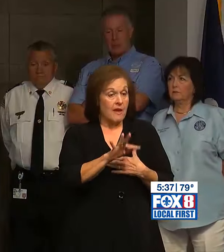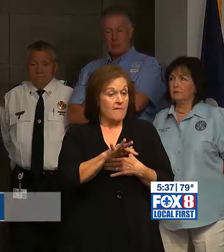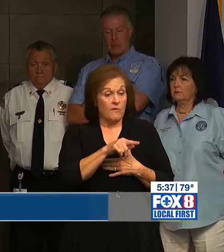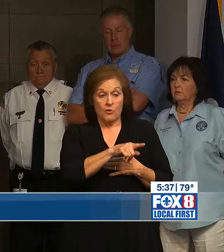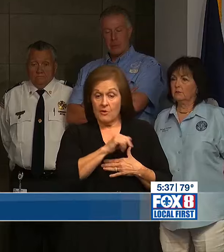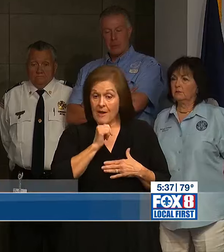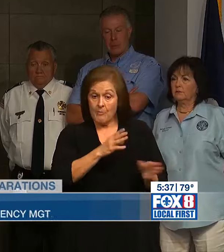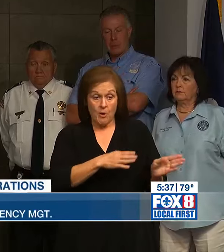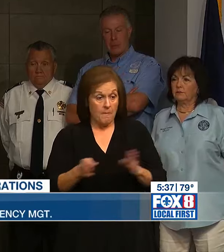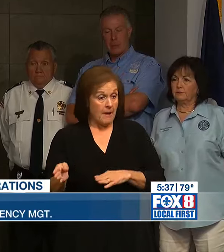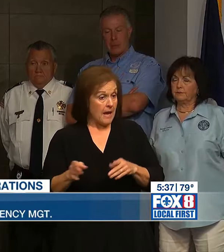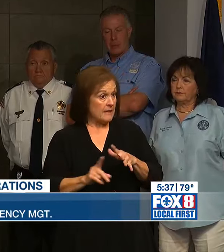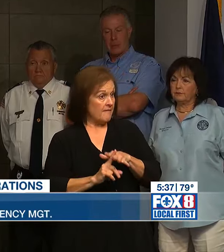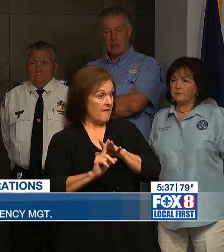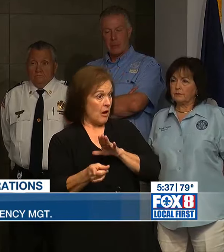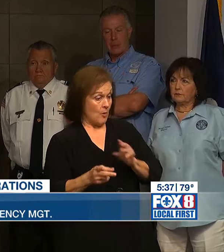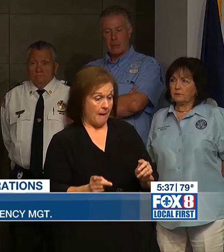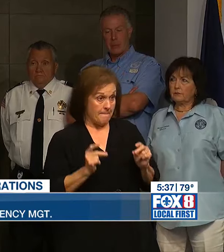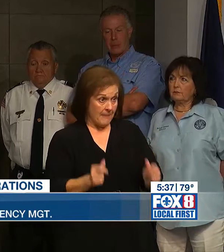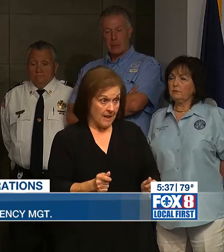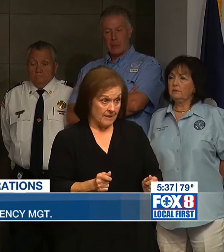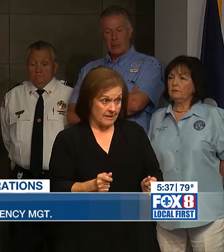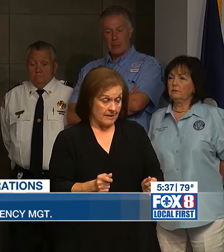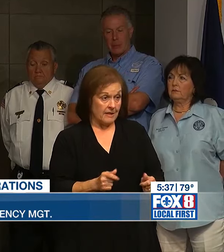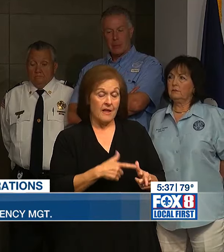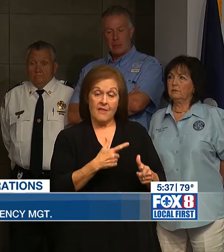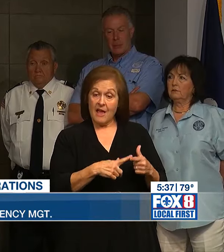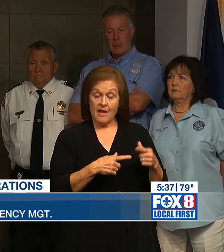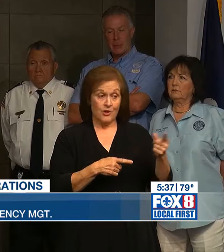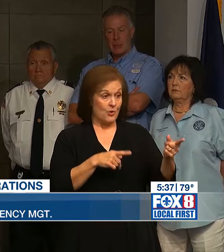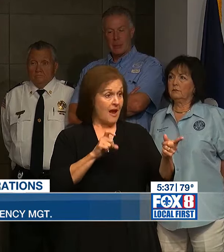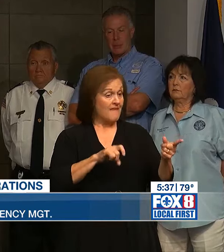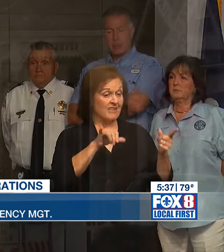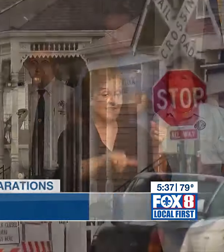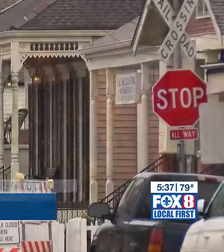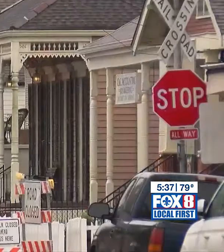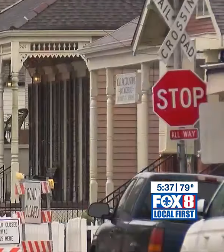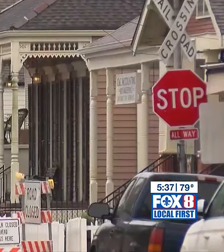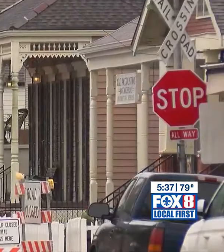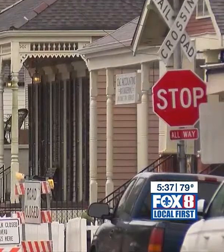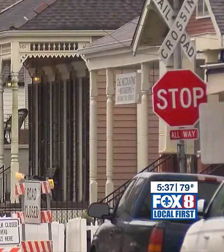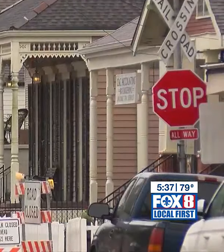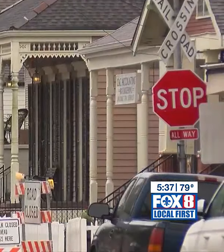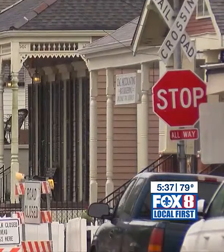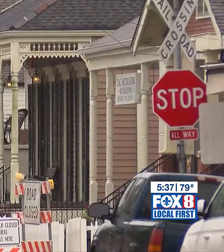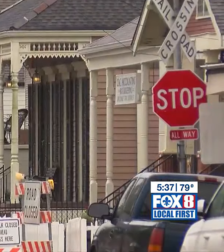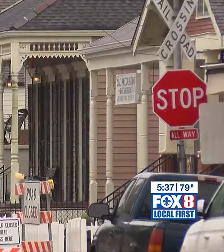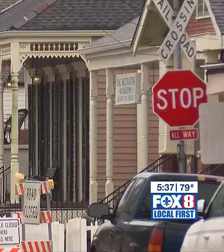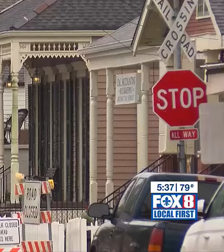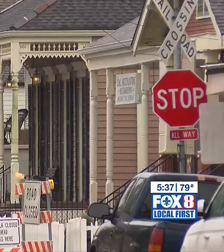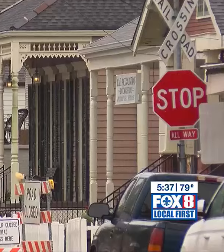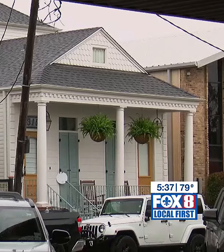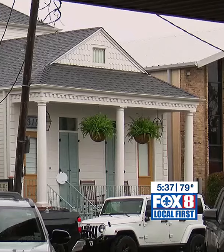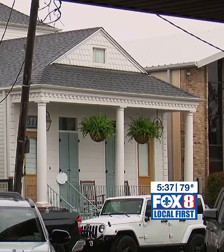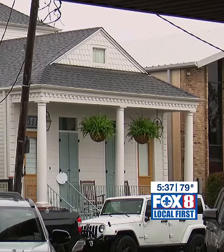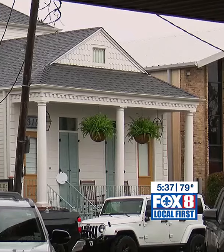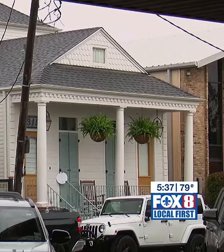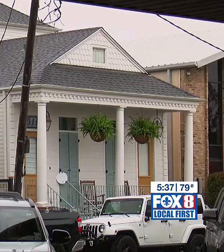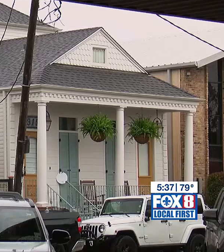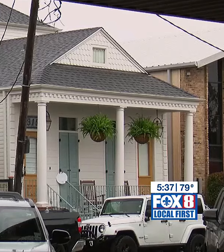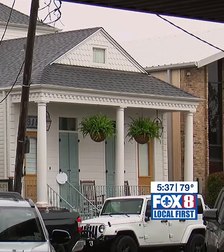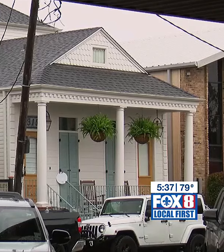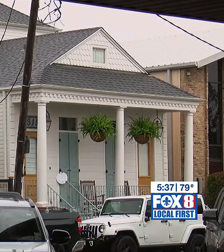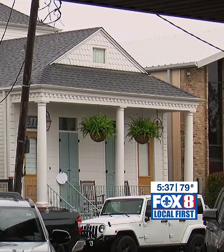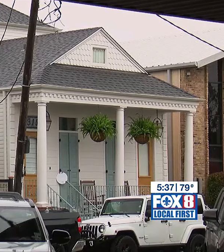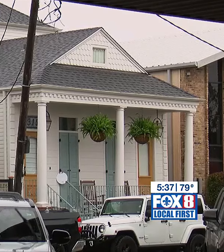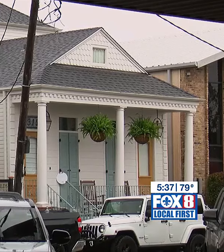not prepared to evacuate immediately, then you're going to have to shelter in place. For its part, parish government says it's